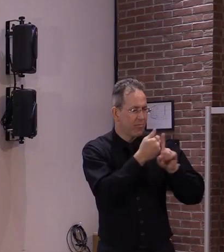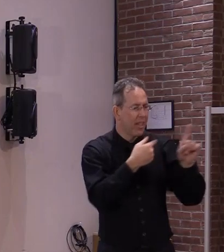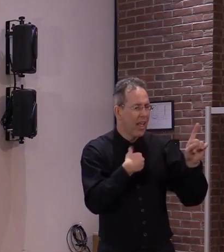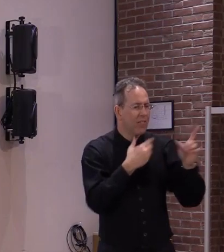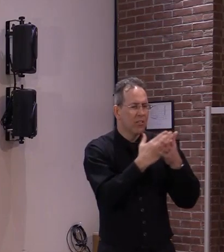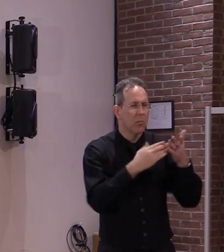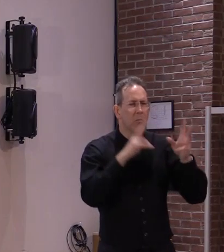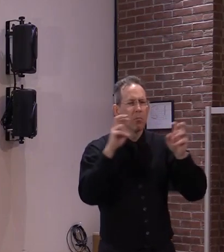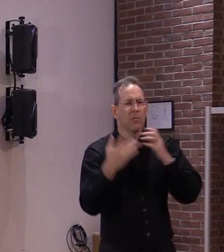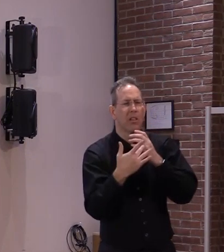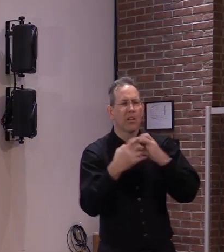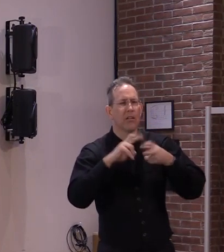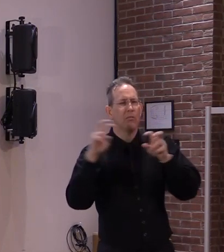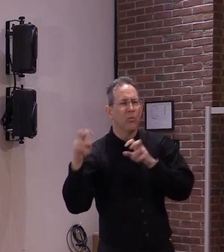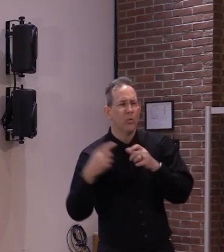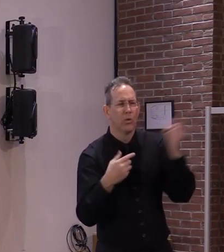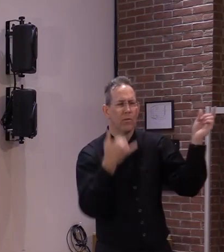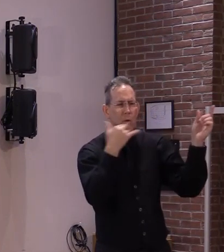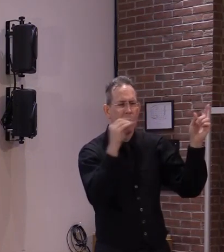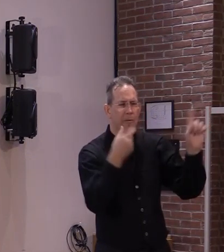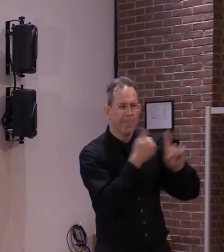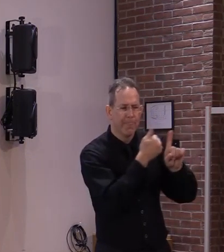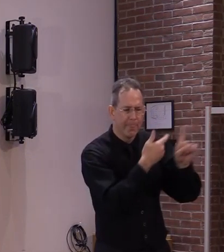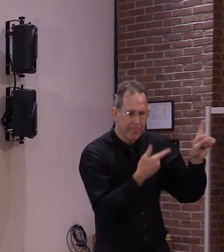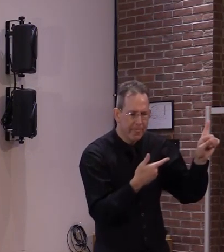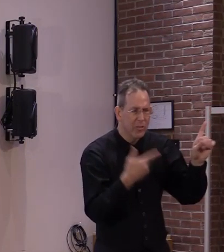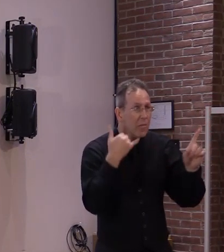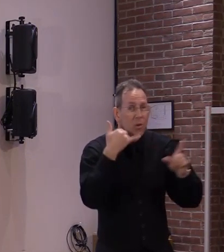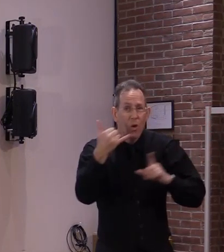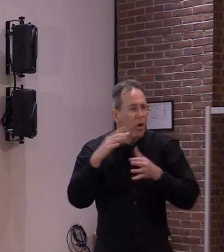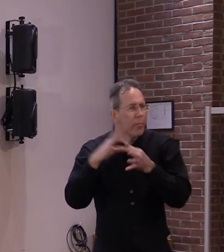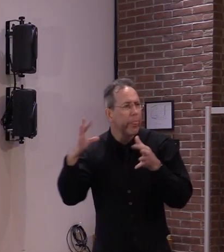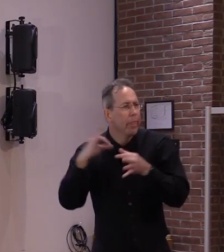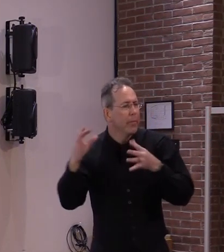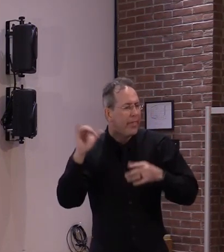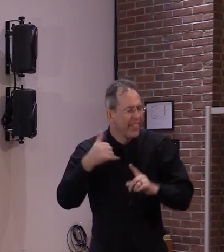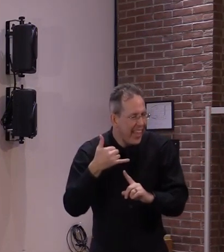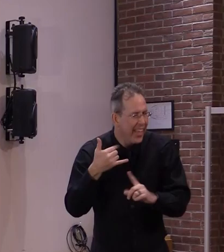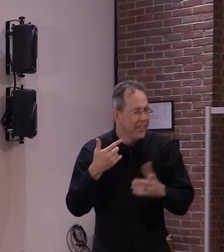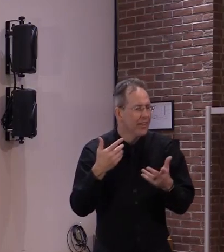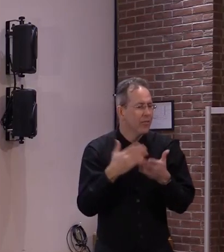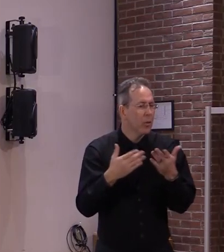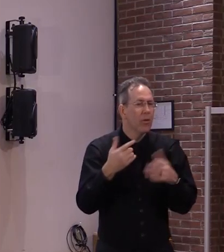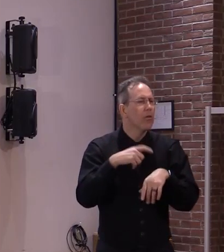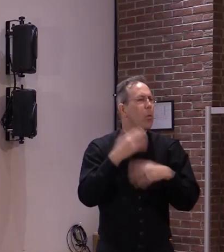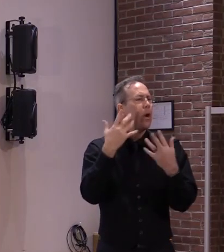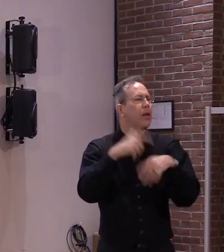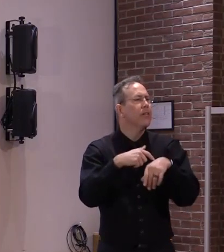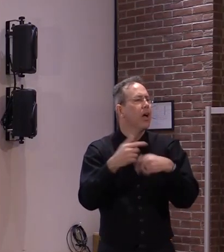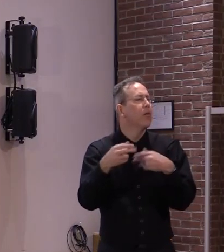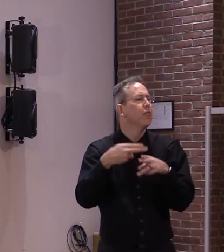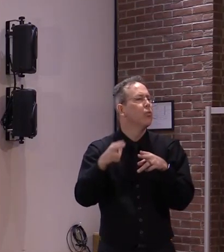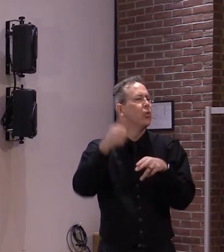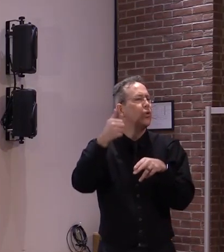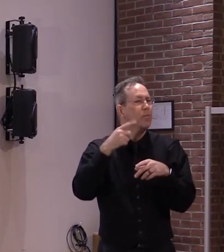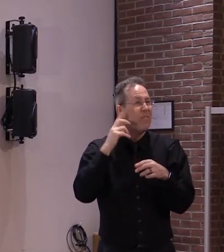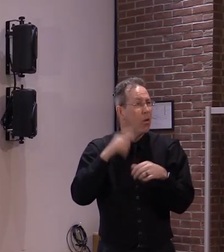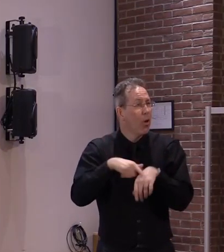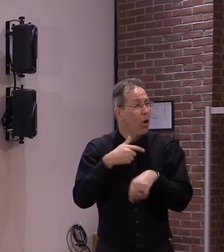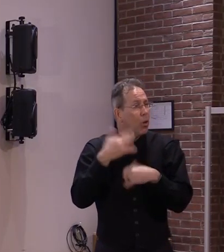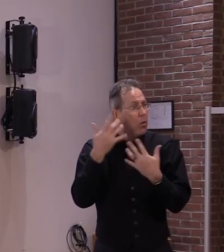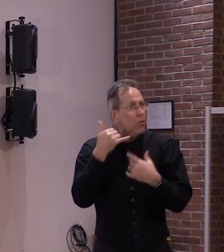nonetheless, if you call back, the wait times have been fairly minimal getting through. Second of all, we have urged people to